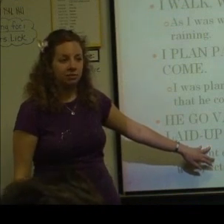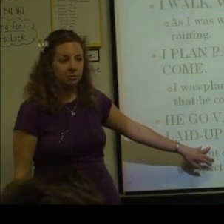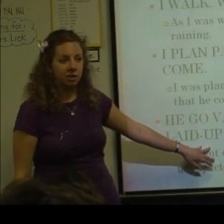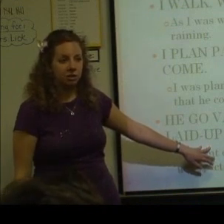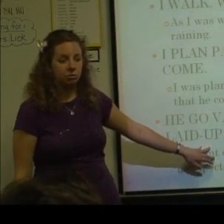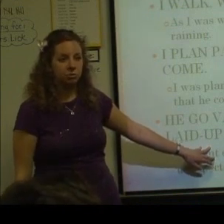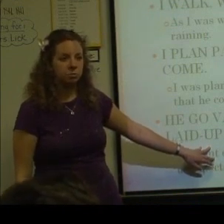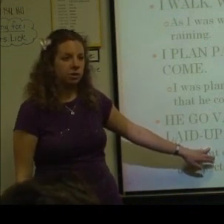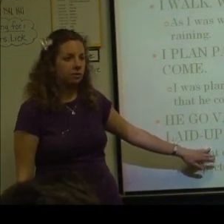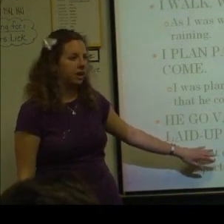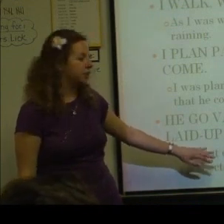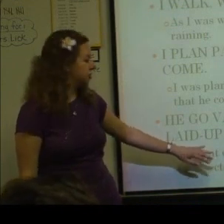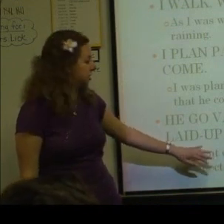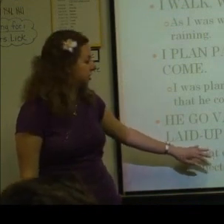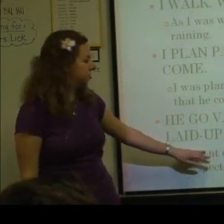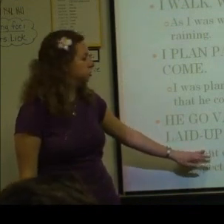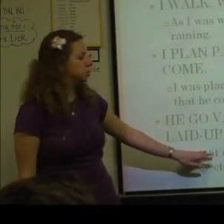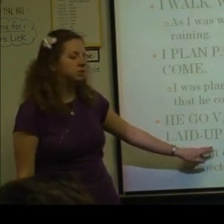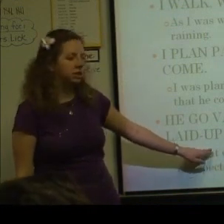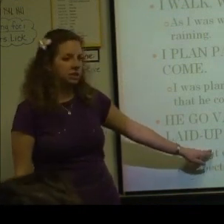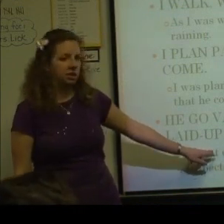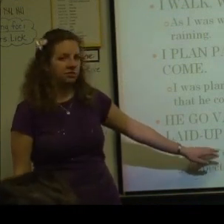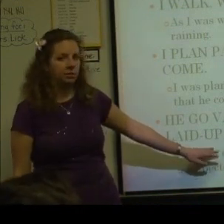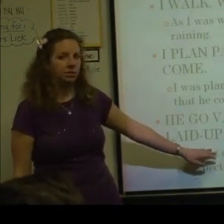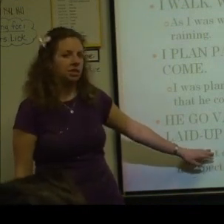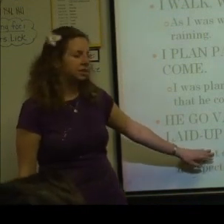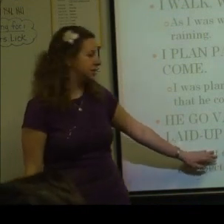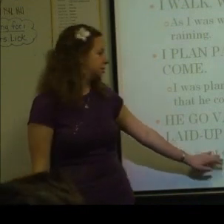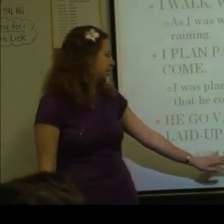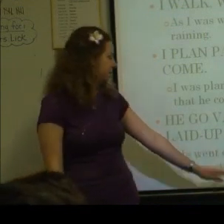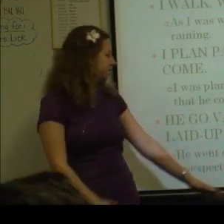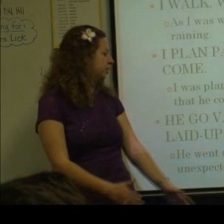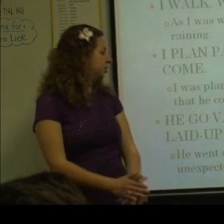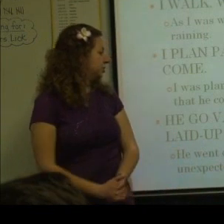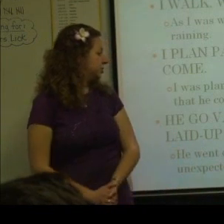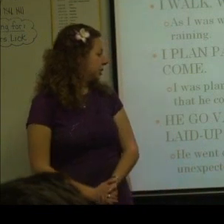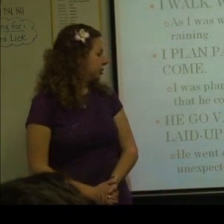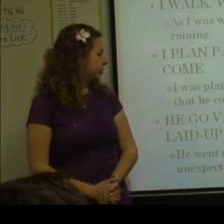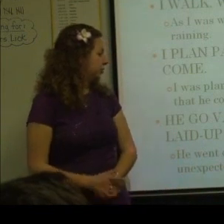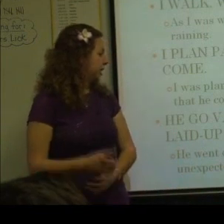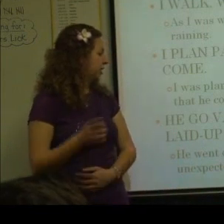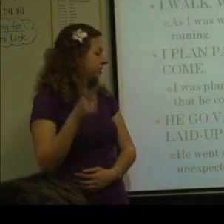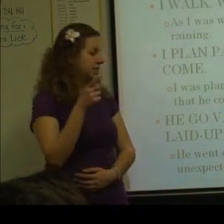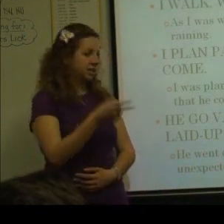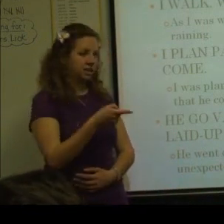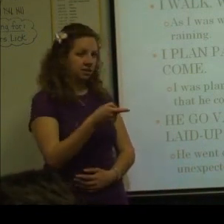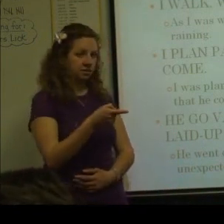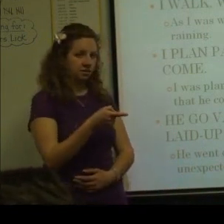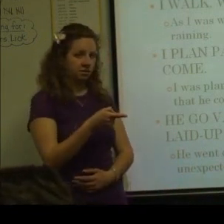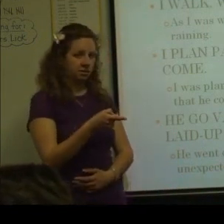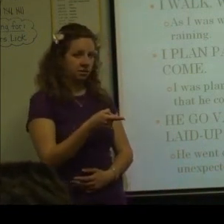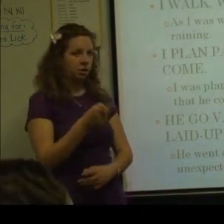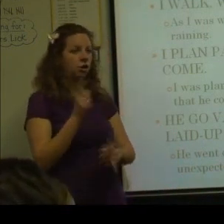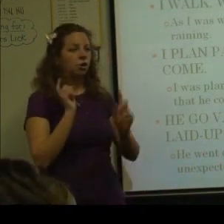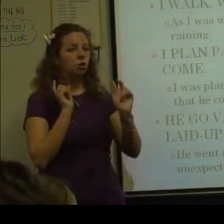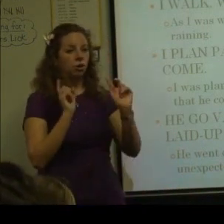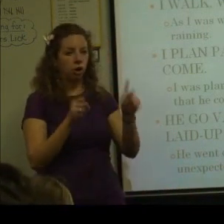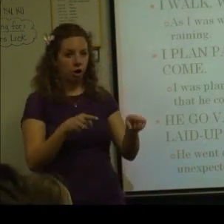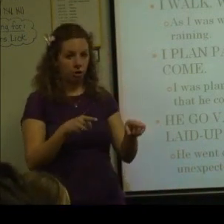ever been in use, but I would actually use laid down if I was saying this. Okay, so we have he,